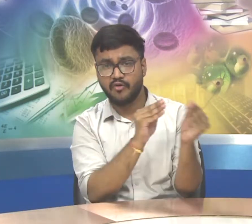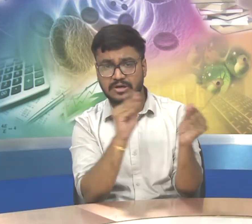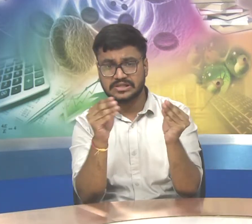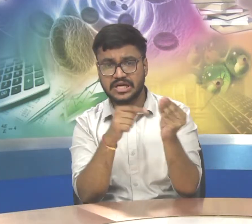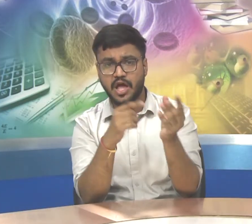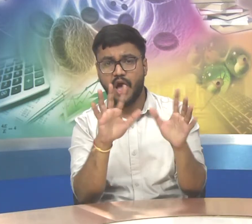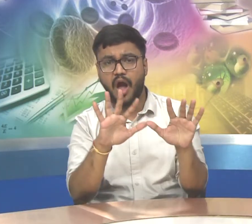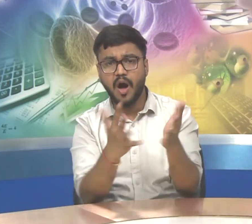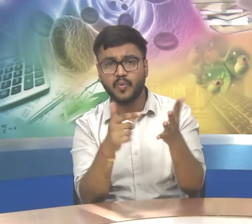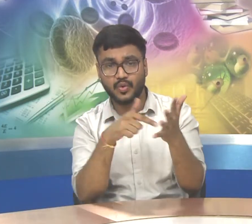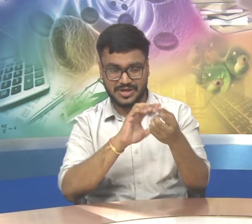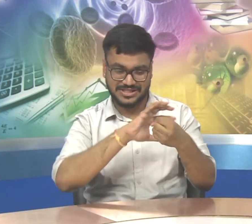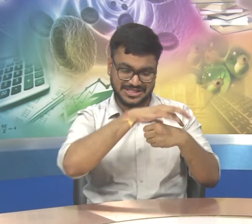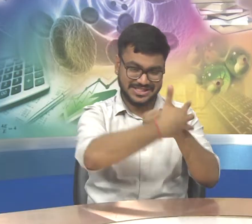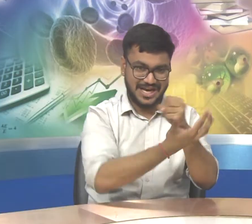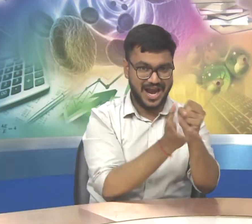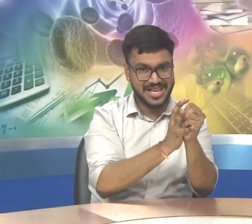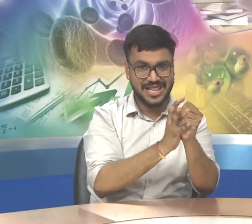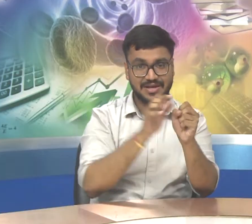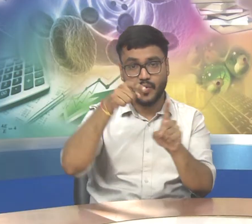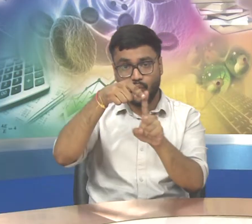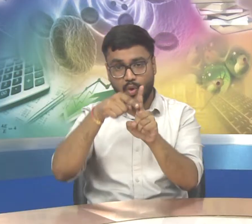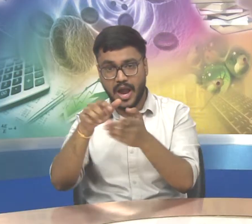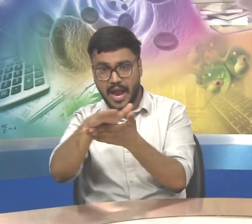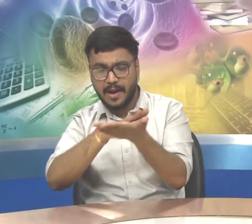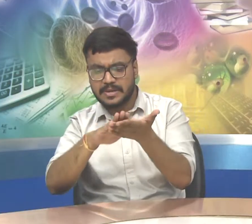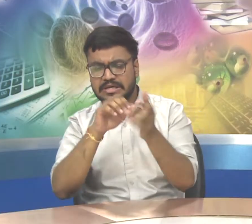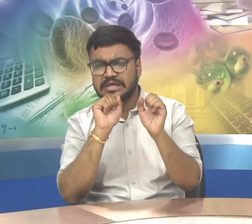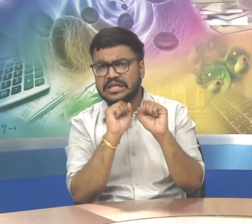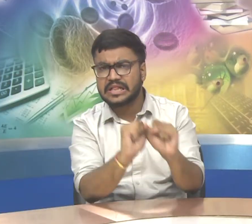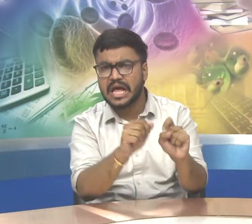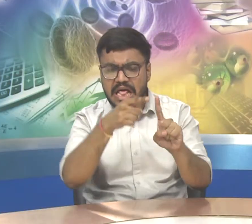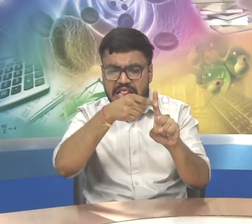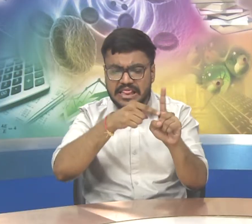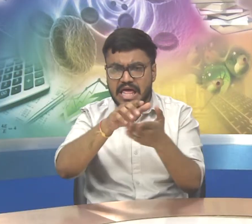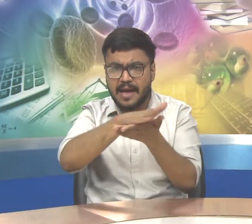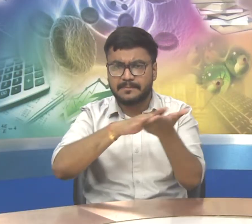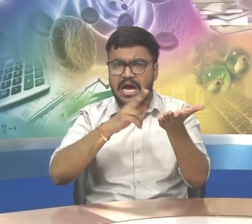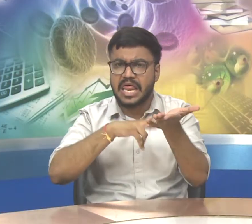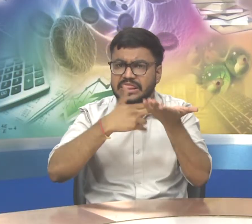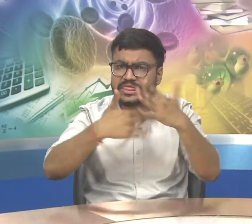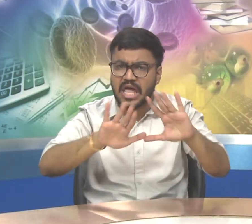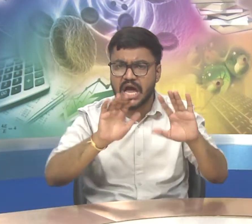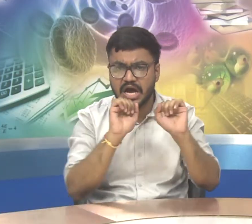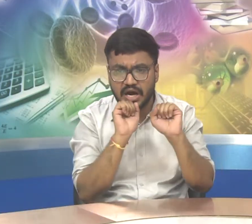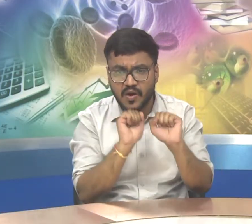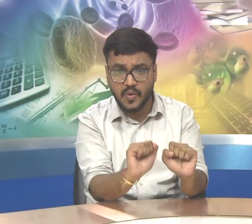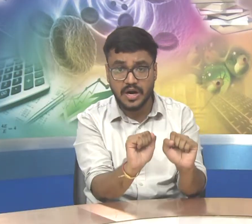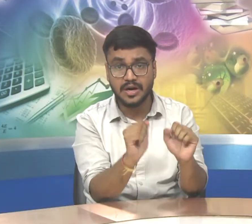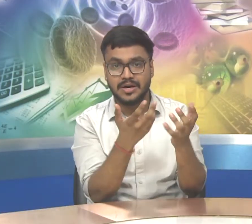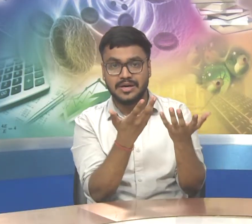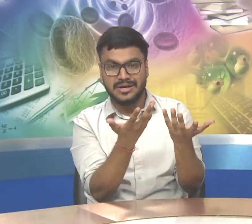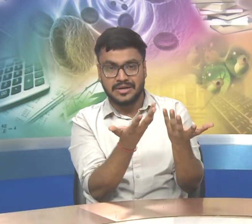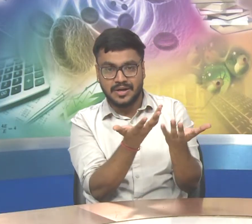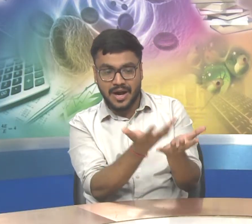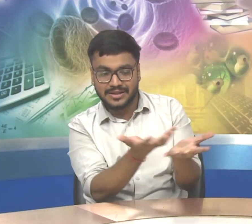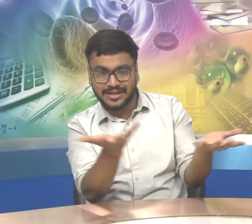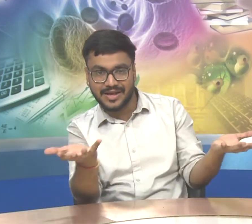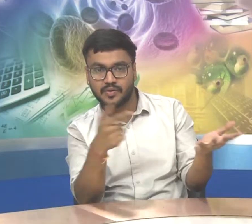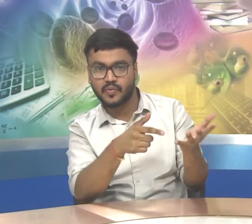These averages depends on how much each isotope of the element is present in